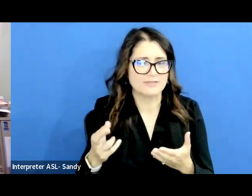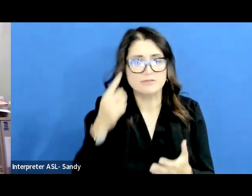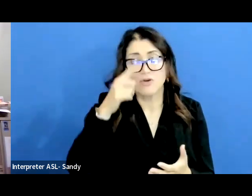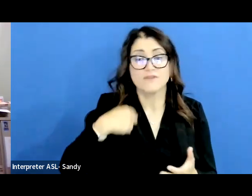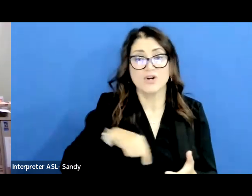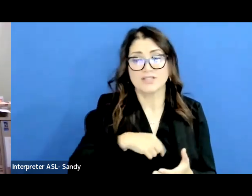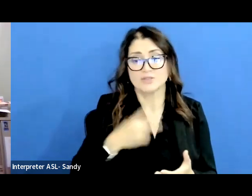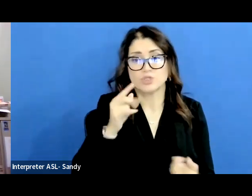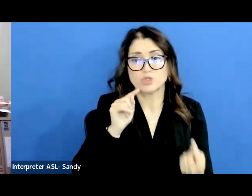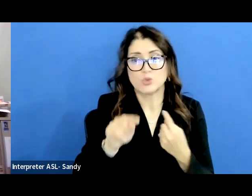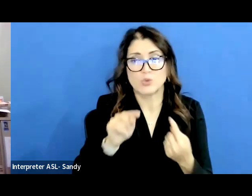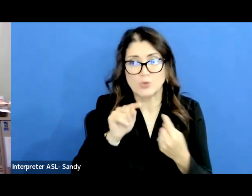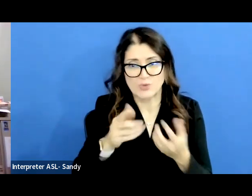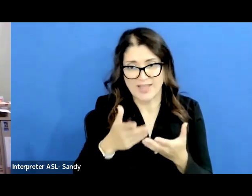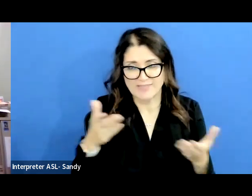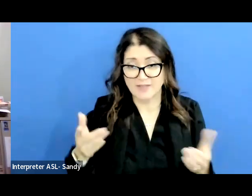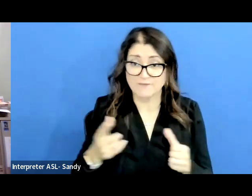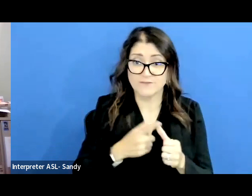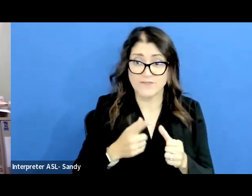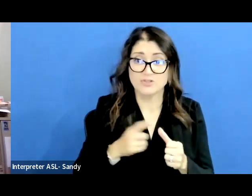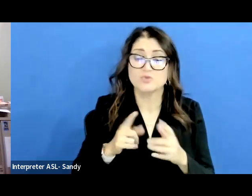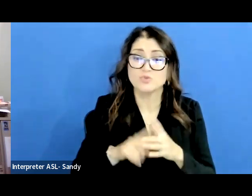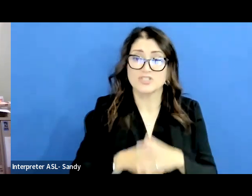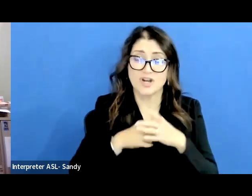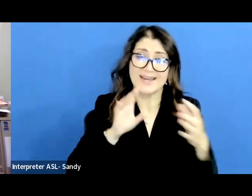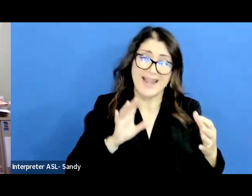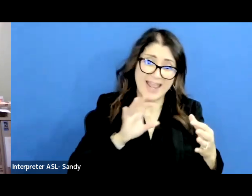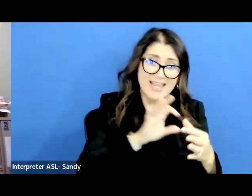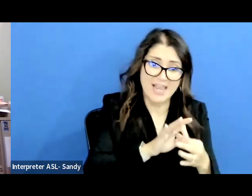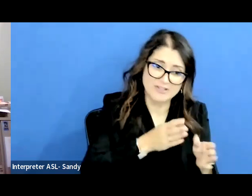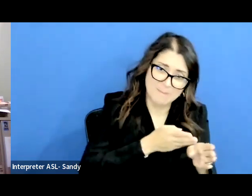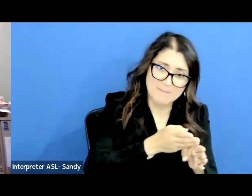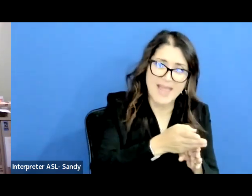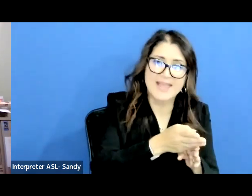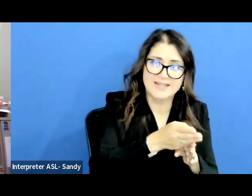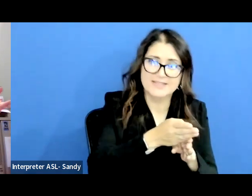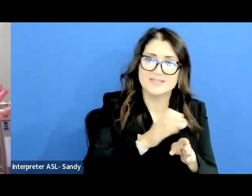two-way thing. One thing, we started engaging mainstream organizations